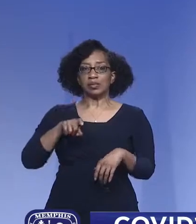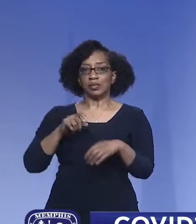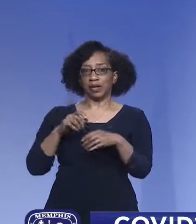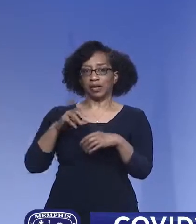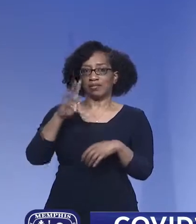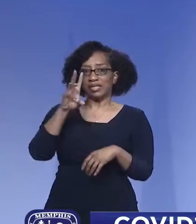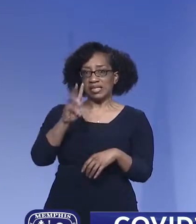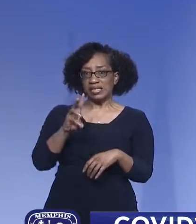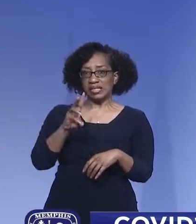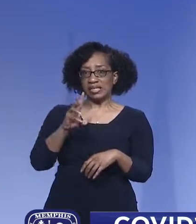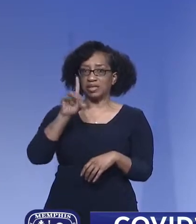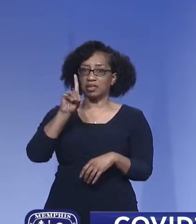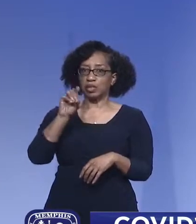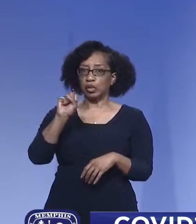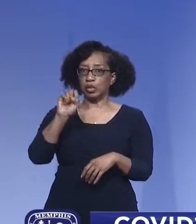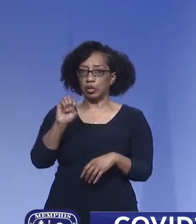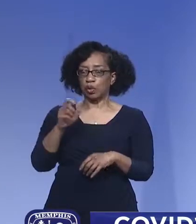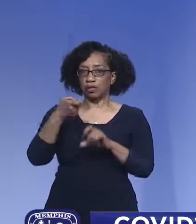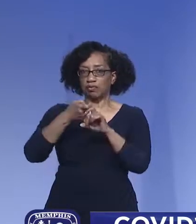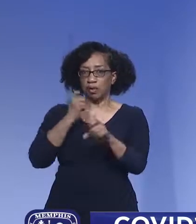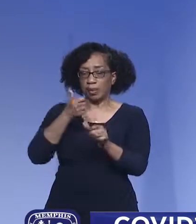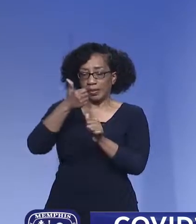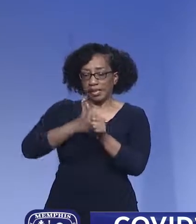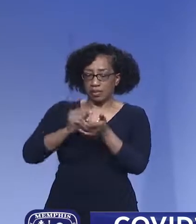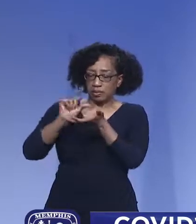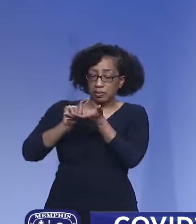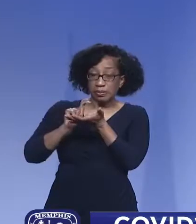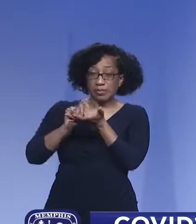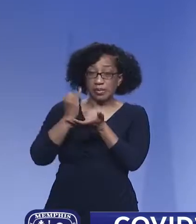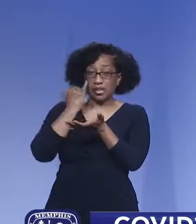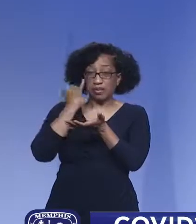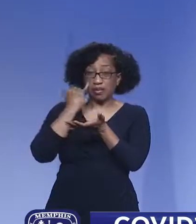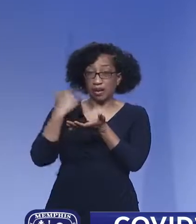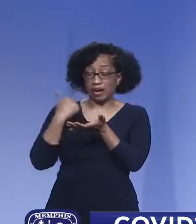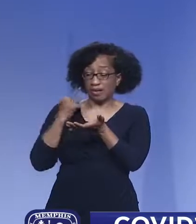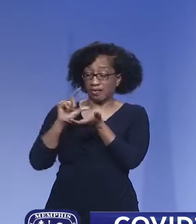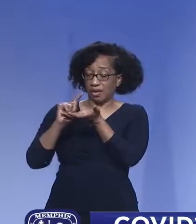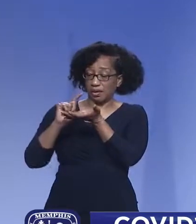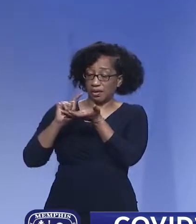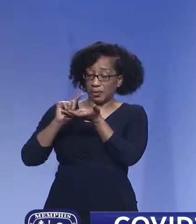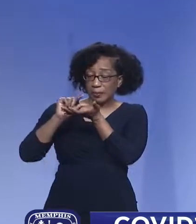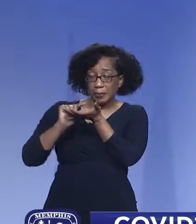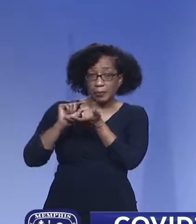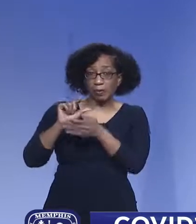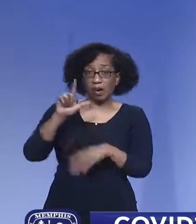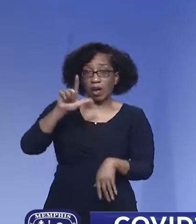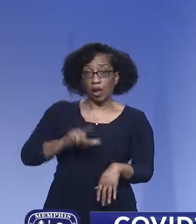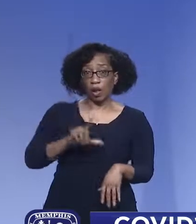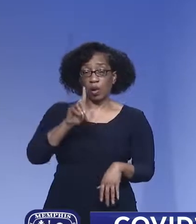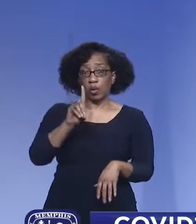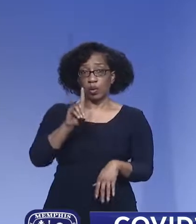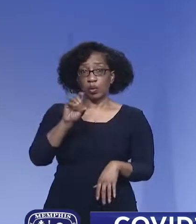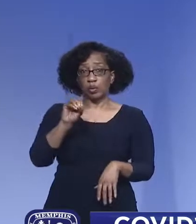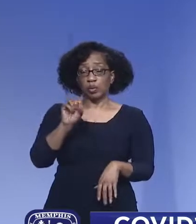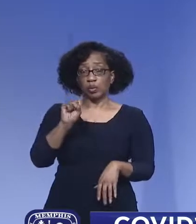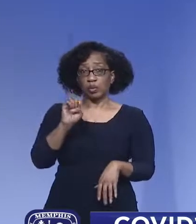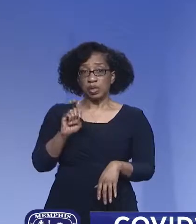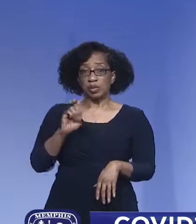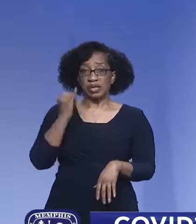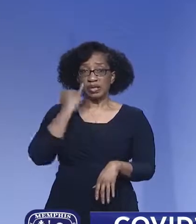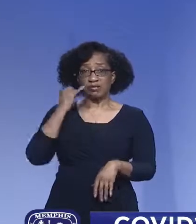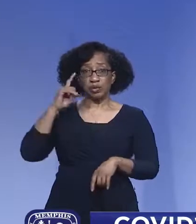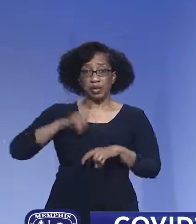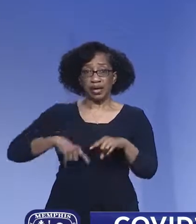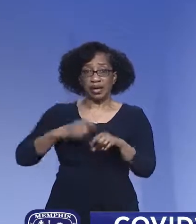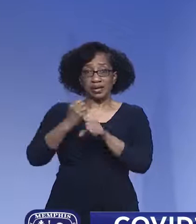low dead space syringe, you can only extract 5. Well, that one that you couldn't get out is called a wasted vaccine. And